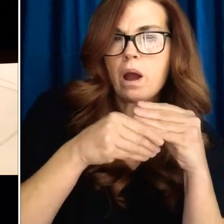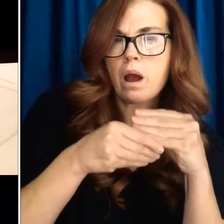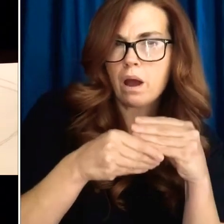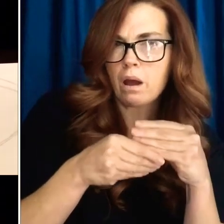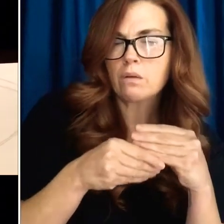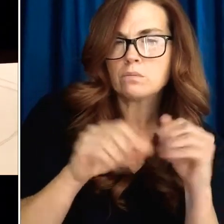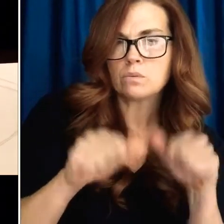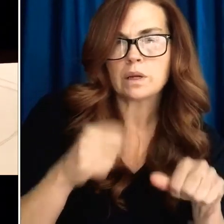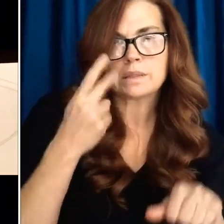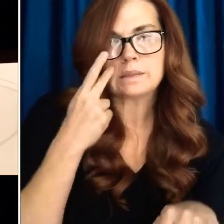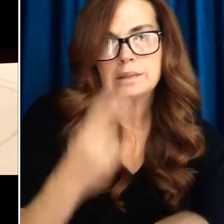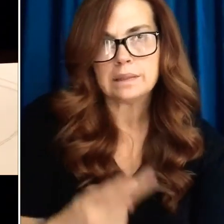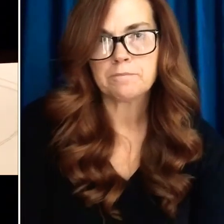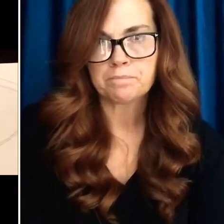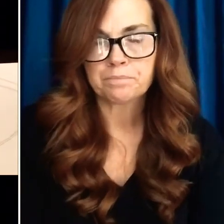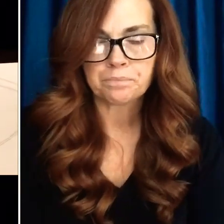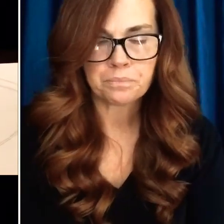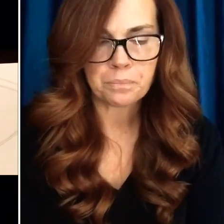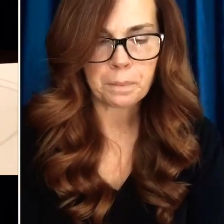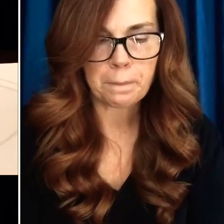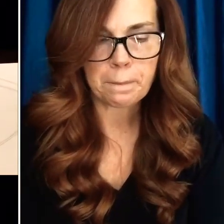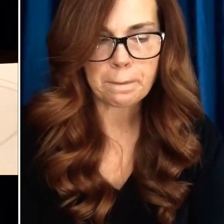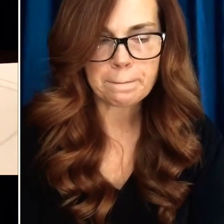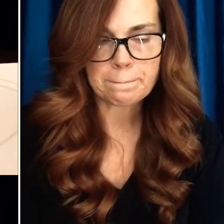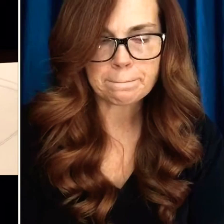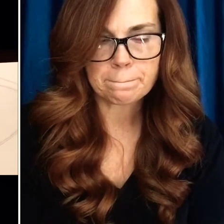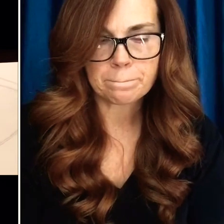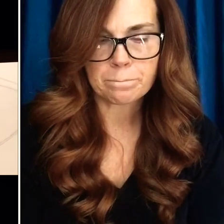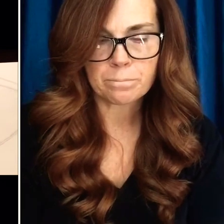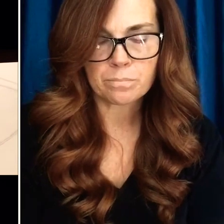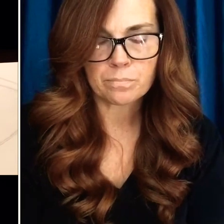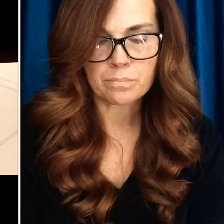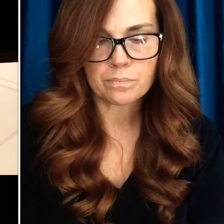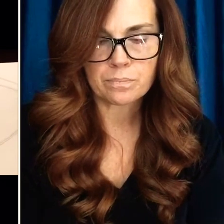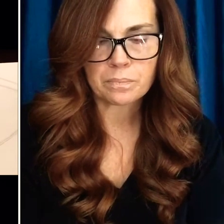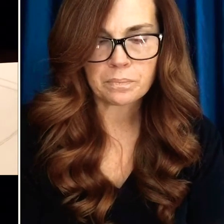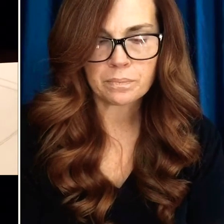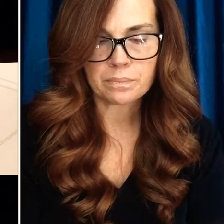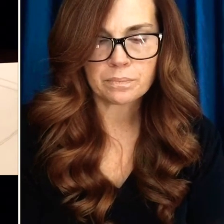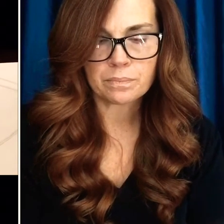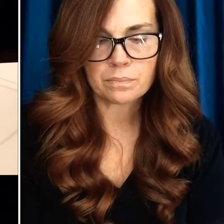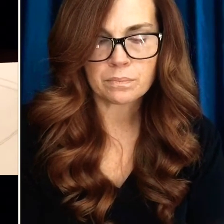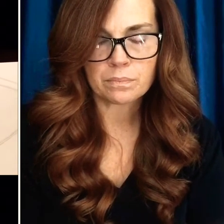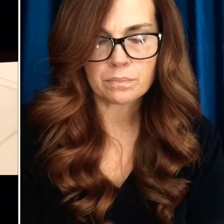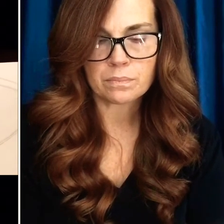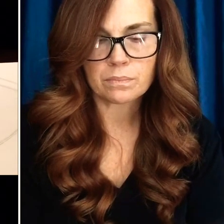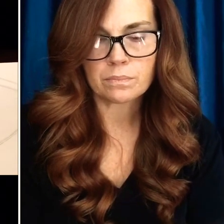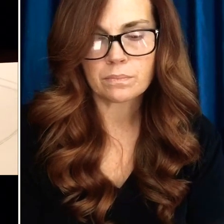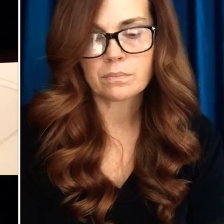bit. I might need some color. I haven't decided.